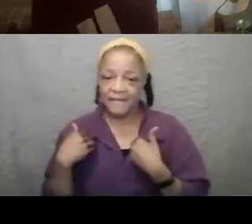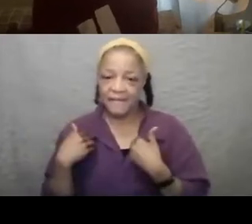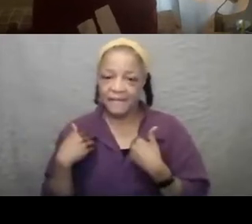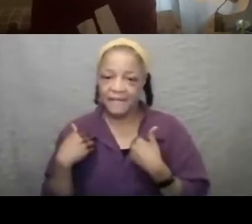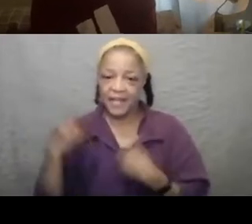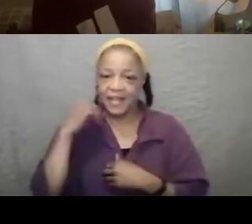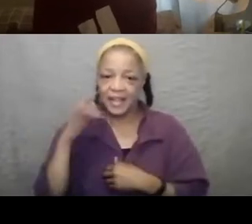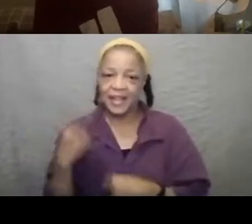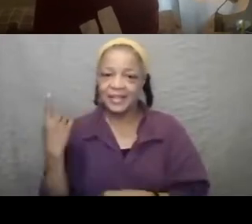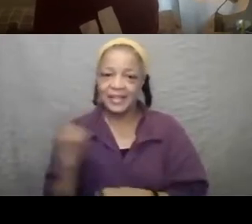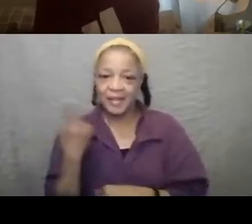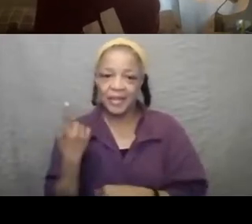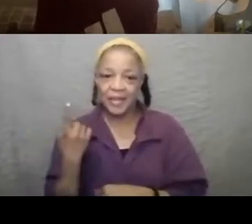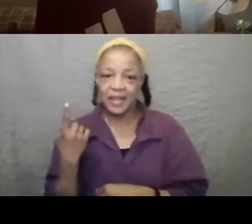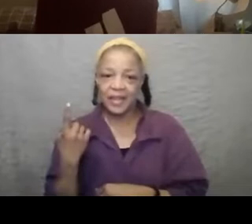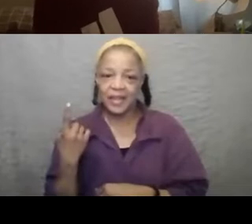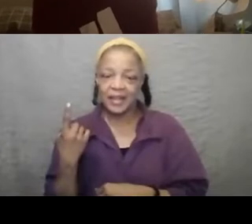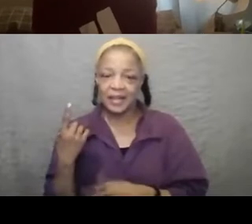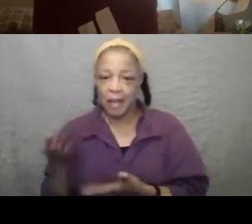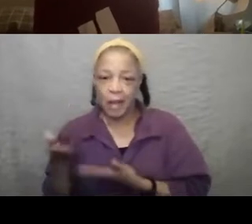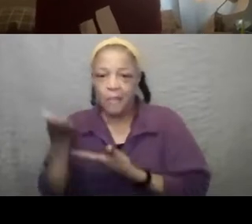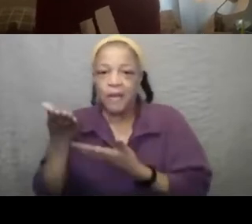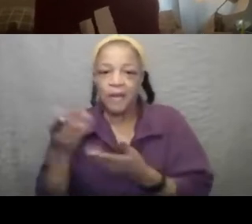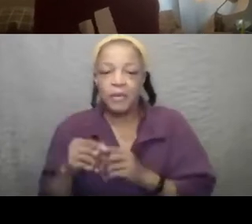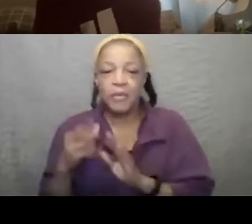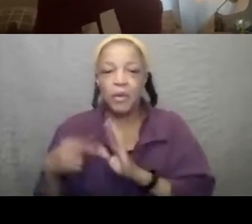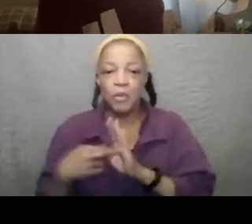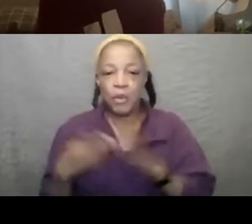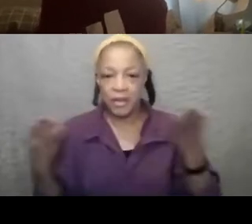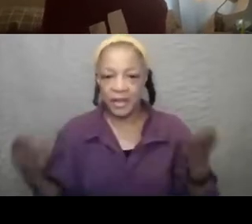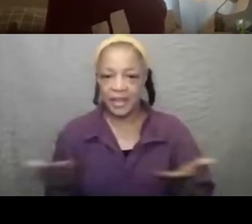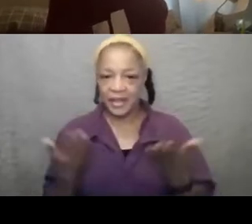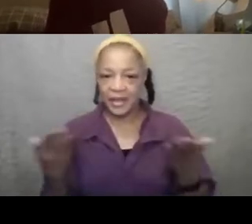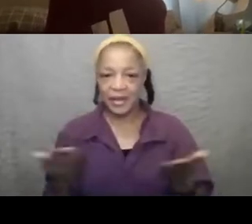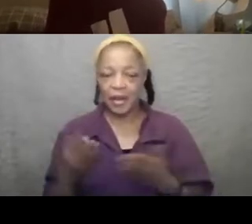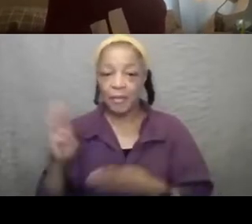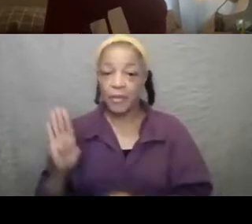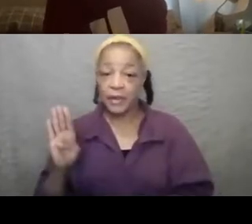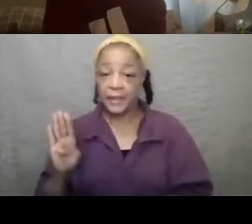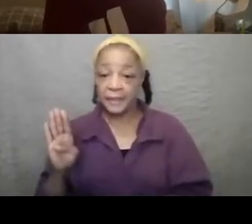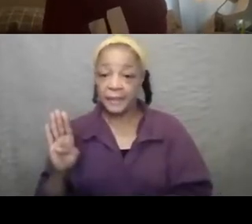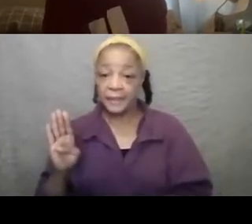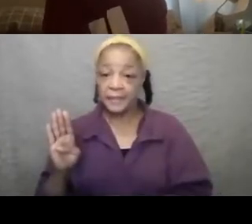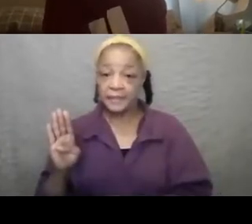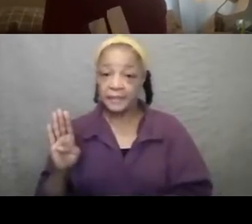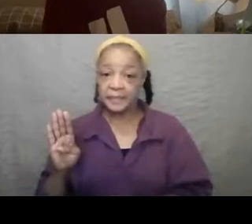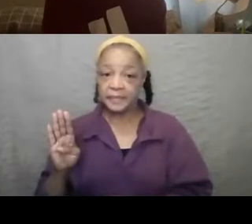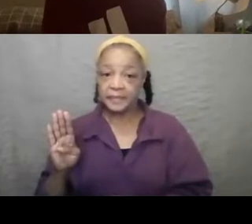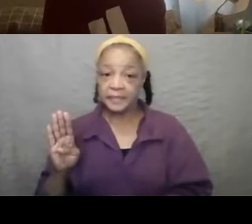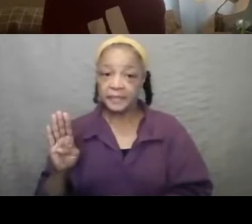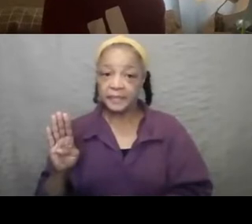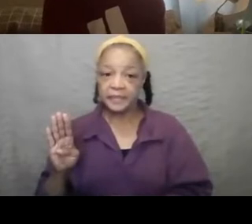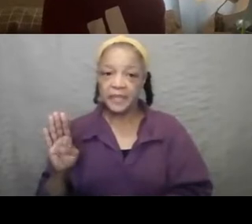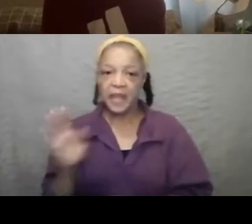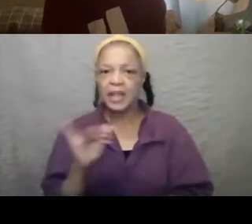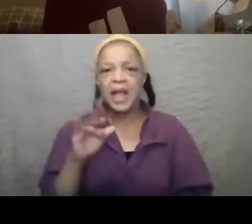that I've definitely brought to my role here, is to, I've sort of seen things, going back to what Karen said